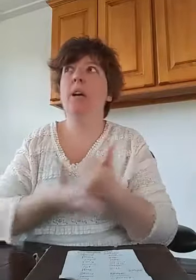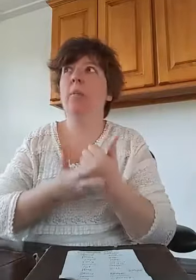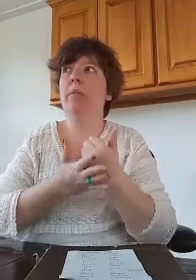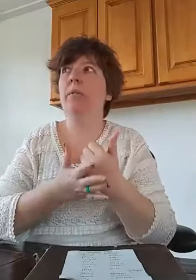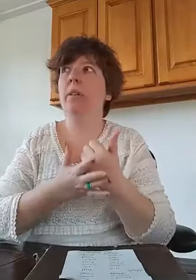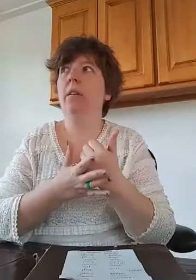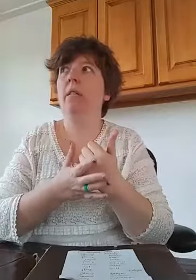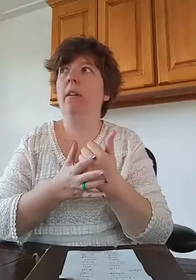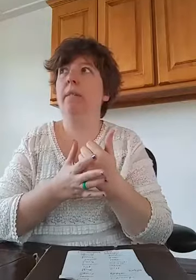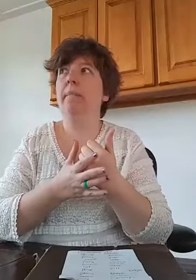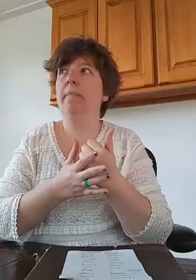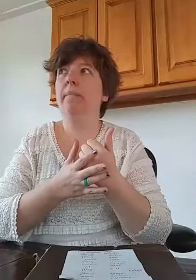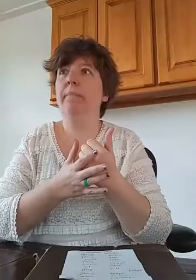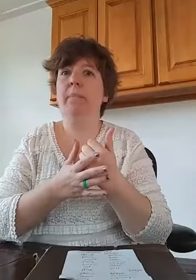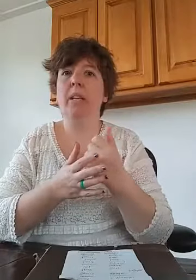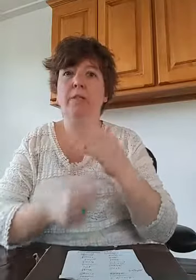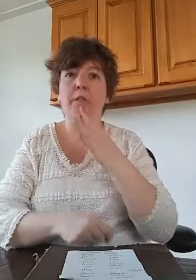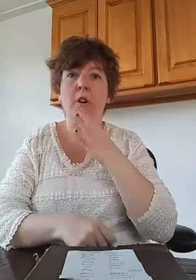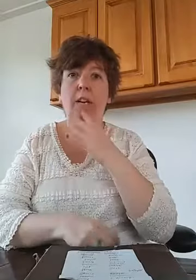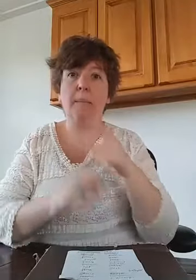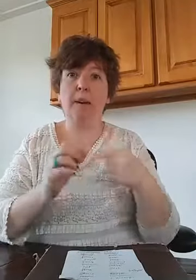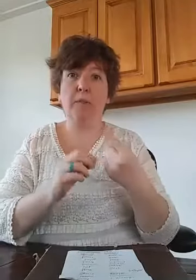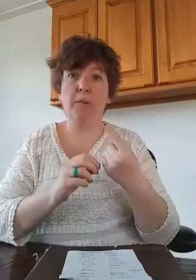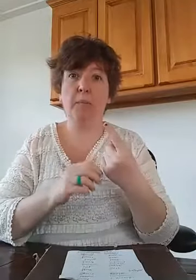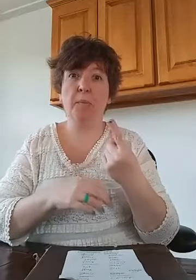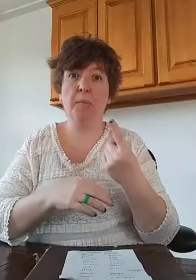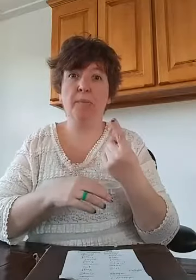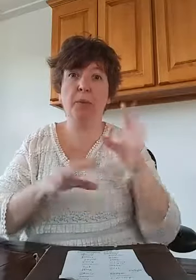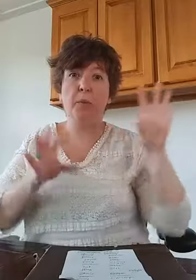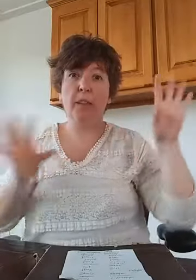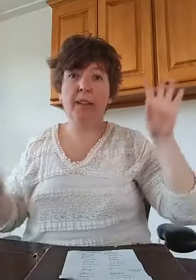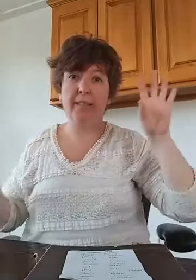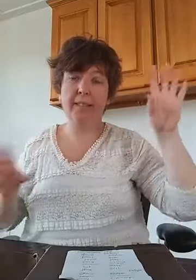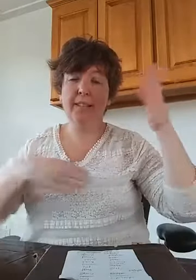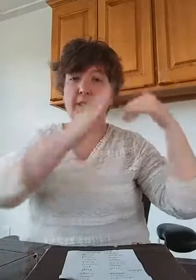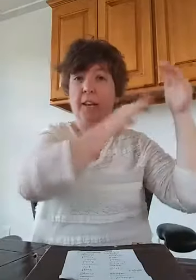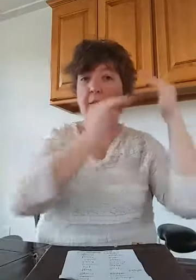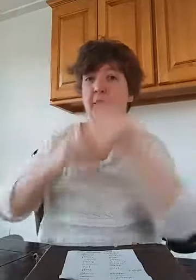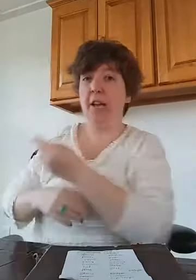helps if you're talking about two things, heaven and hell,